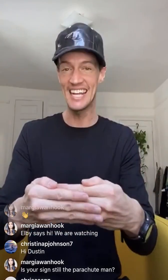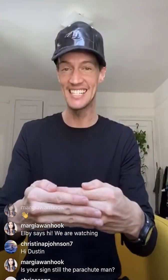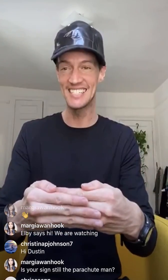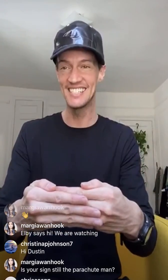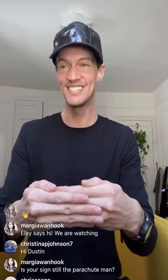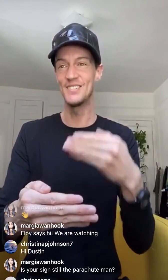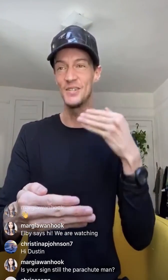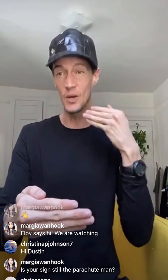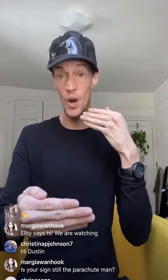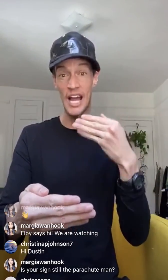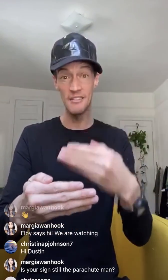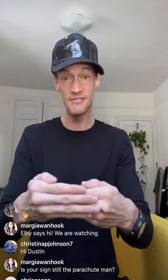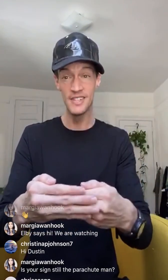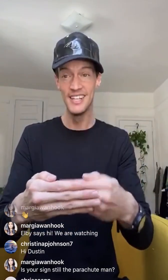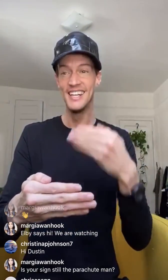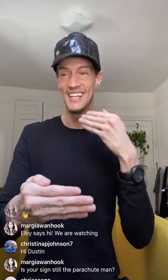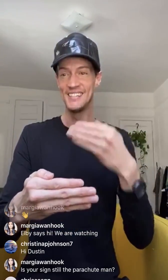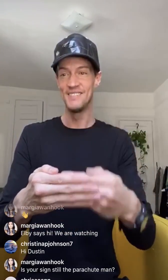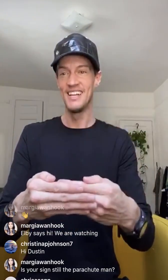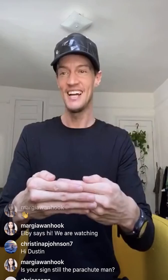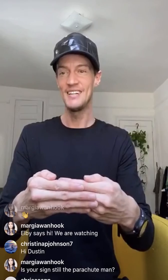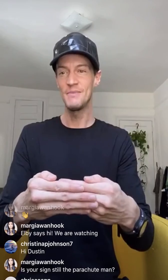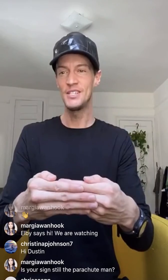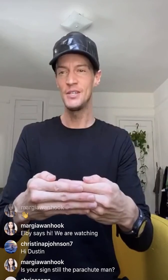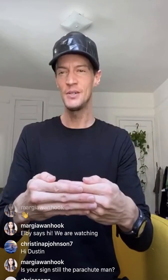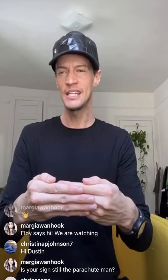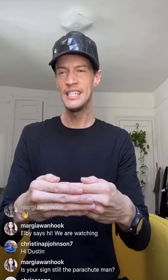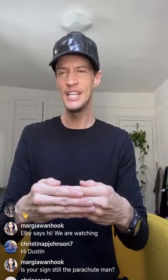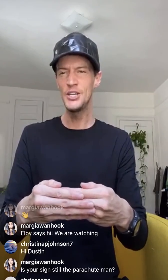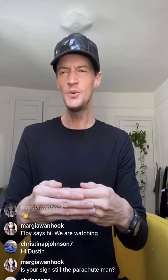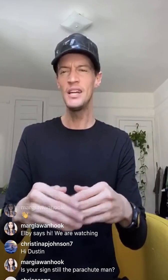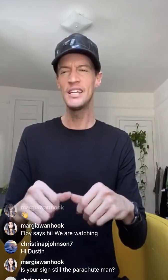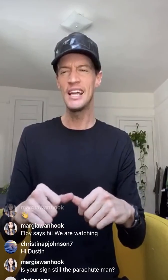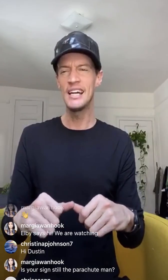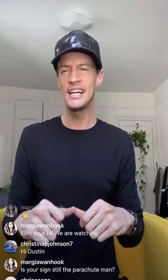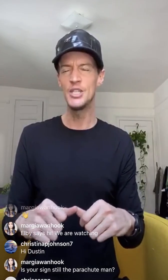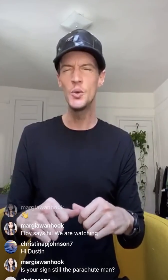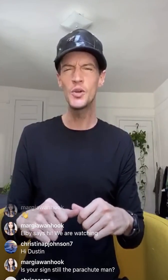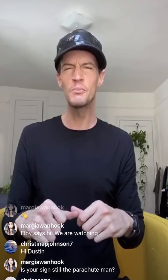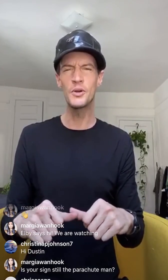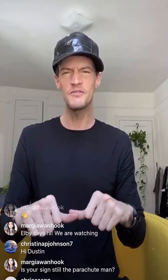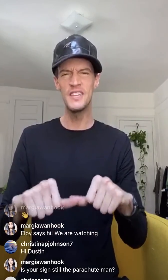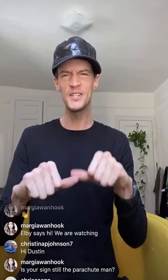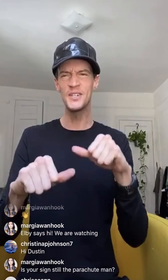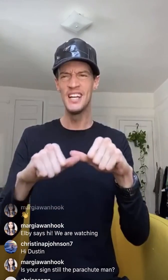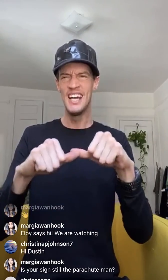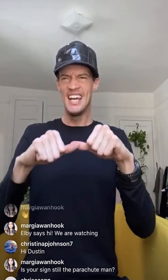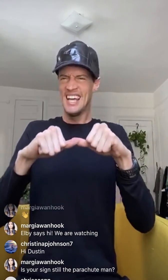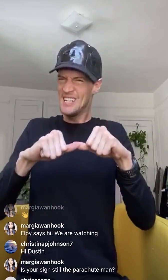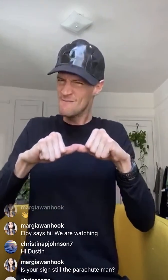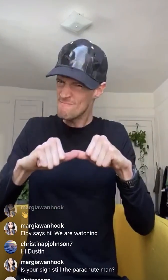nope, I'm gonna leave. If you want to arrive, get, or to reach, the hand just comes together.